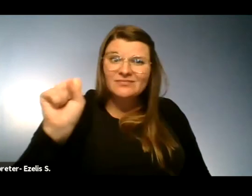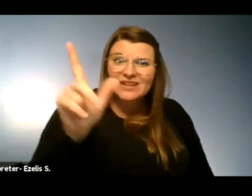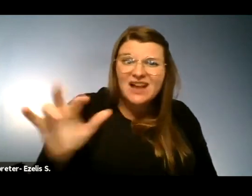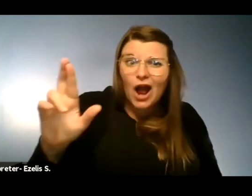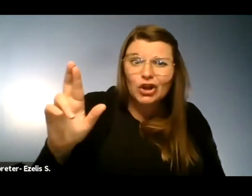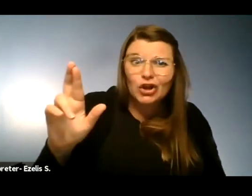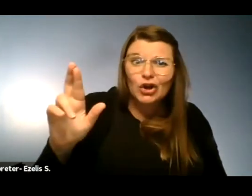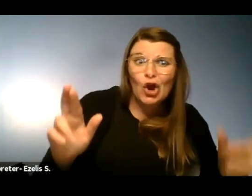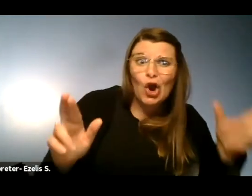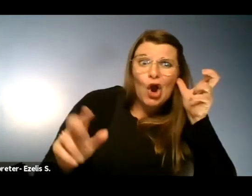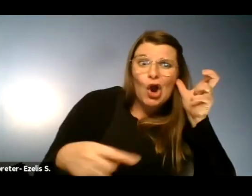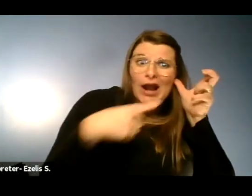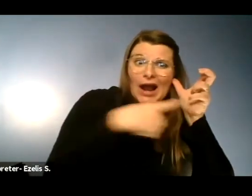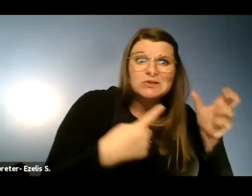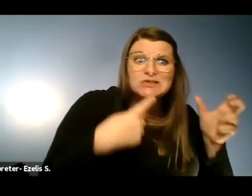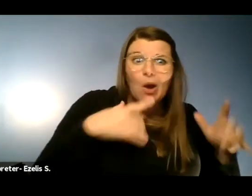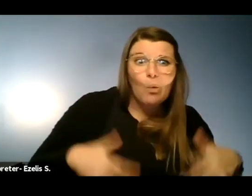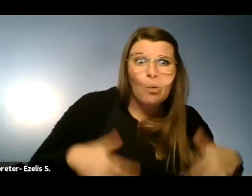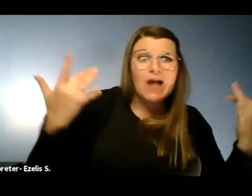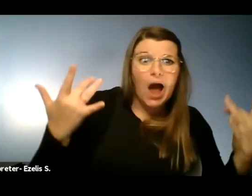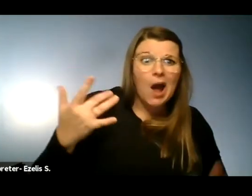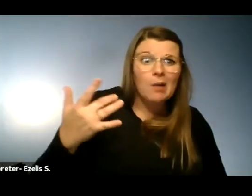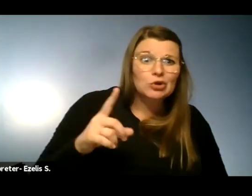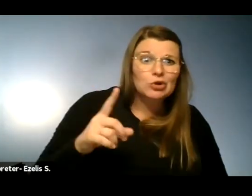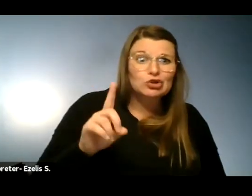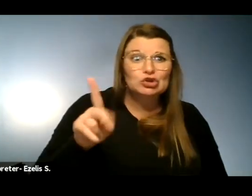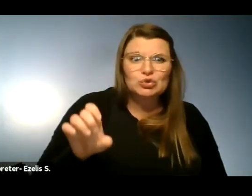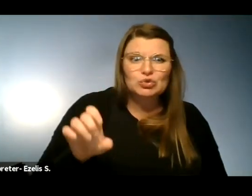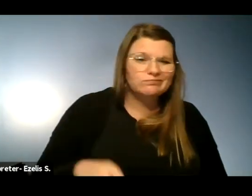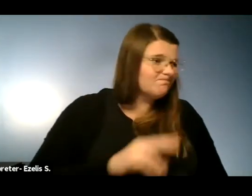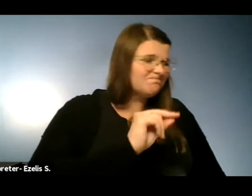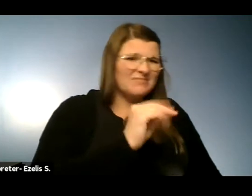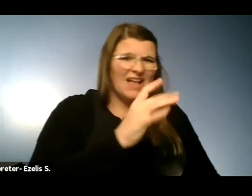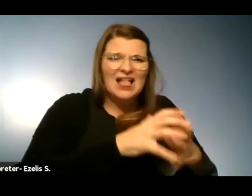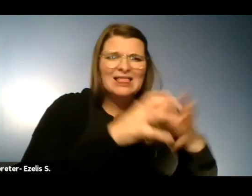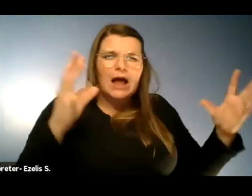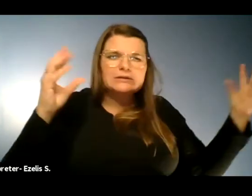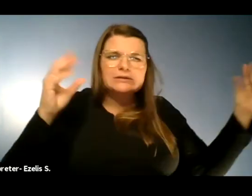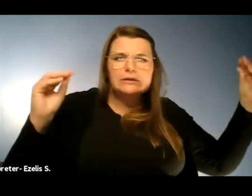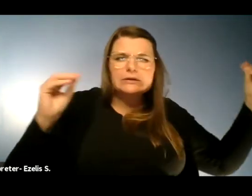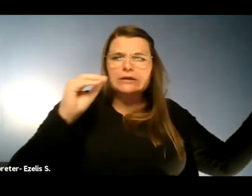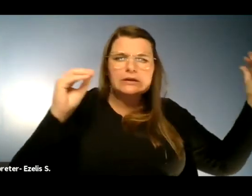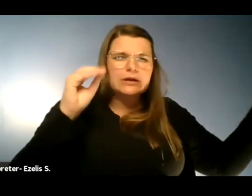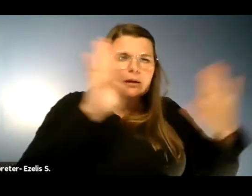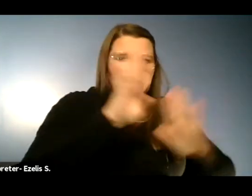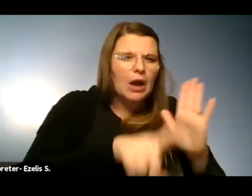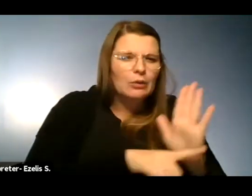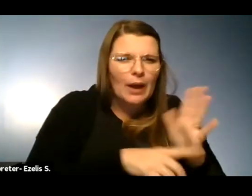him say, "What's up, dude?" I don't think so. There's a lot going on there.